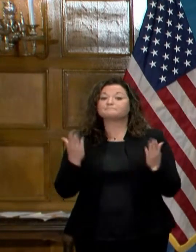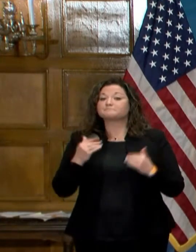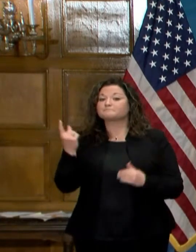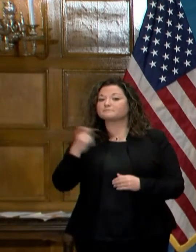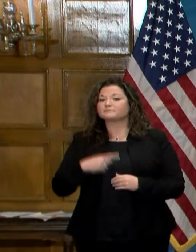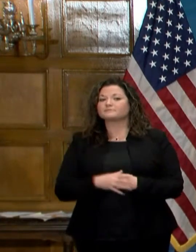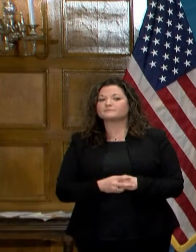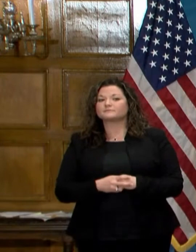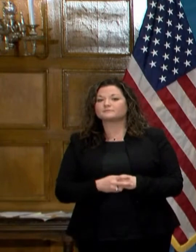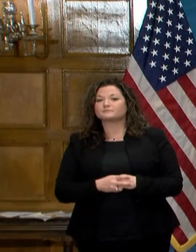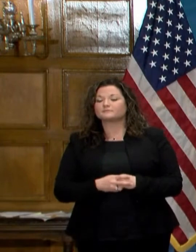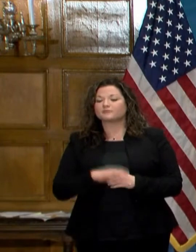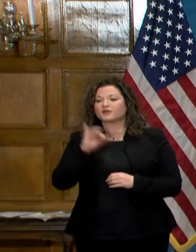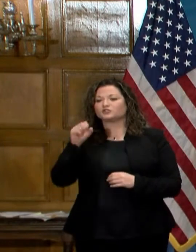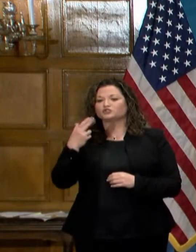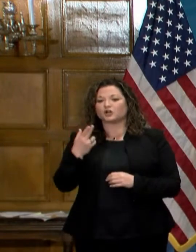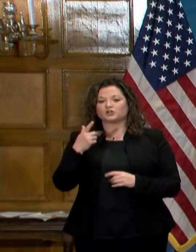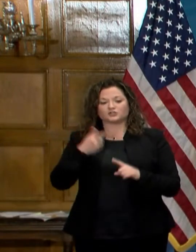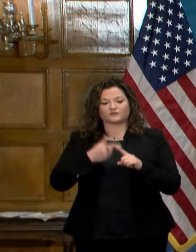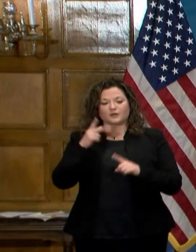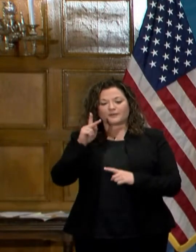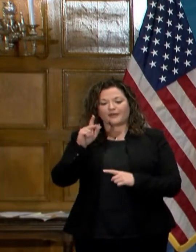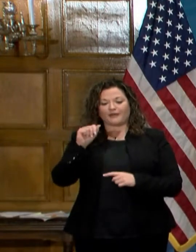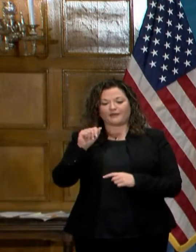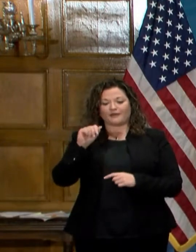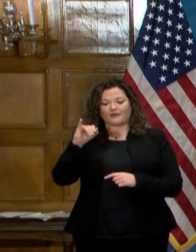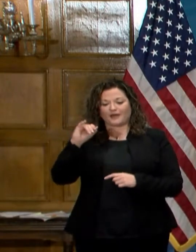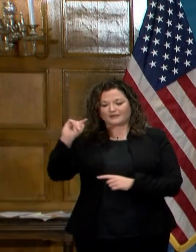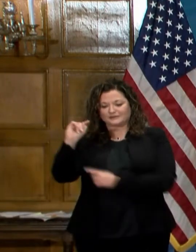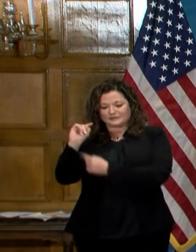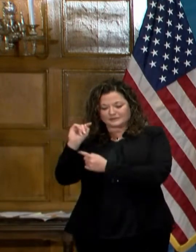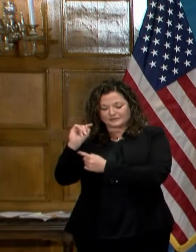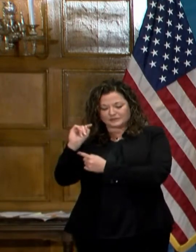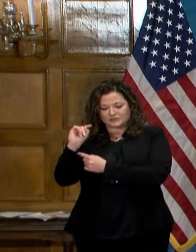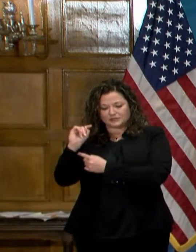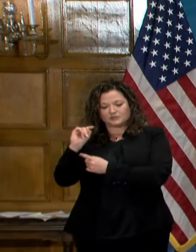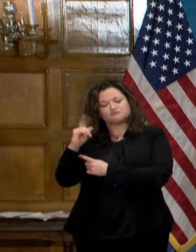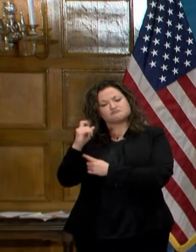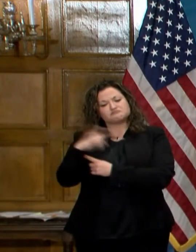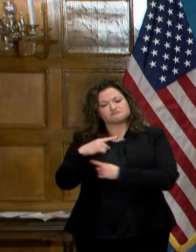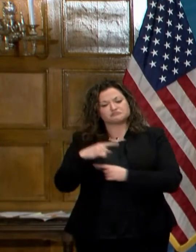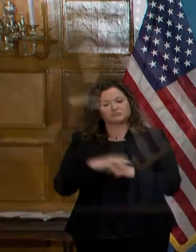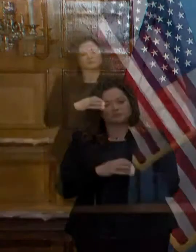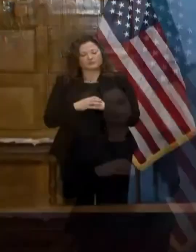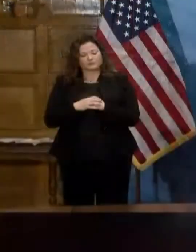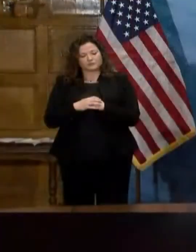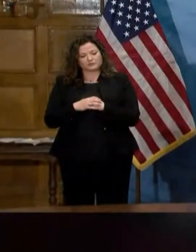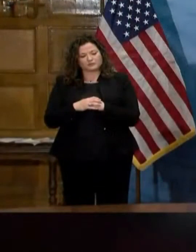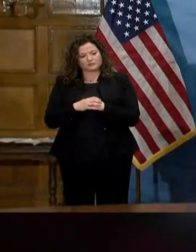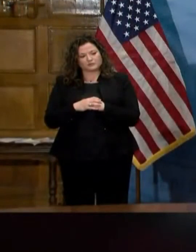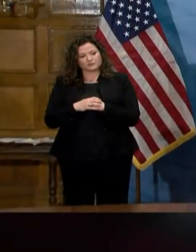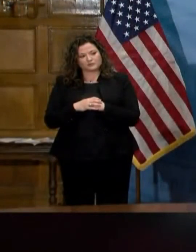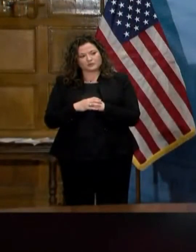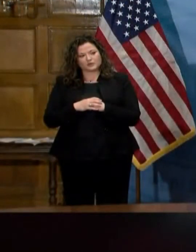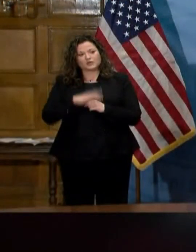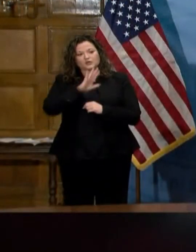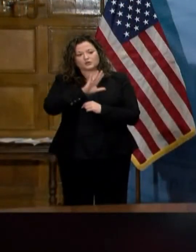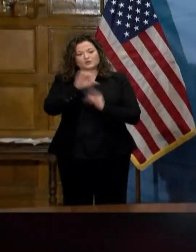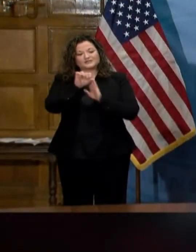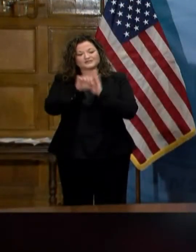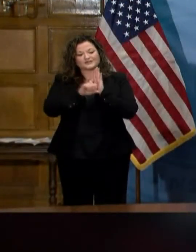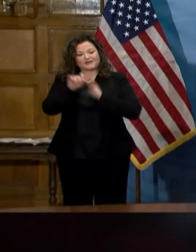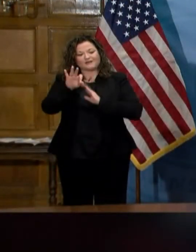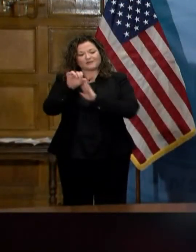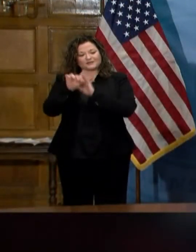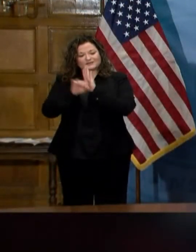Hey, Governor, this is Josh White with KAIT. I want to ask a quick question off of COVID. In your State of the State